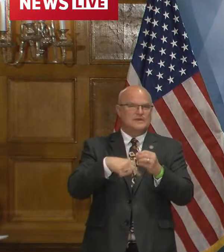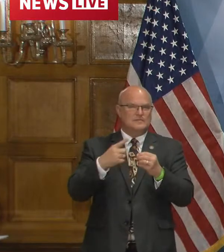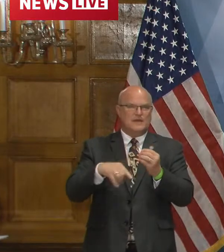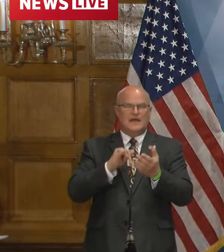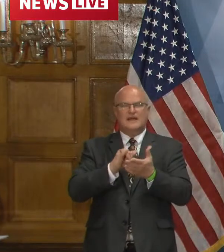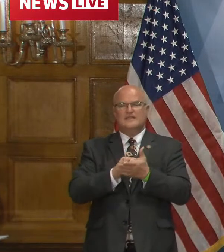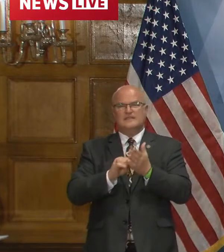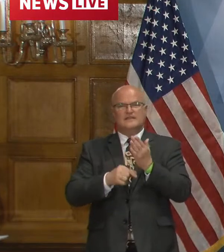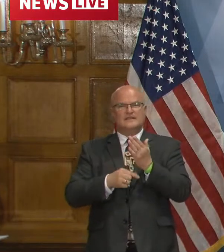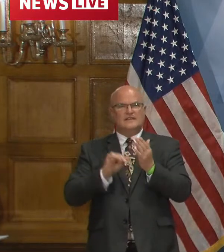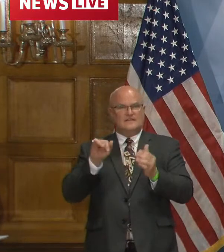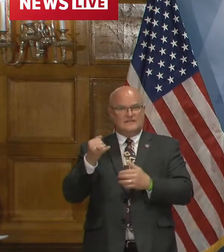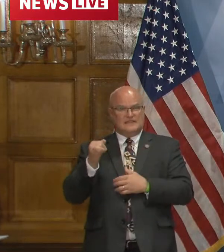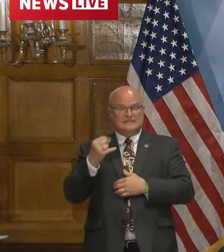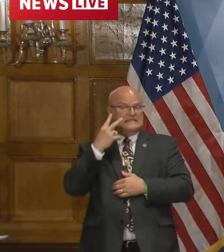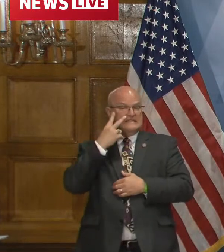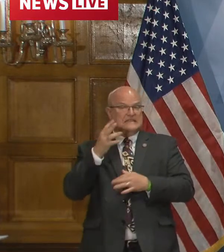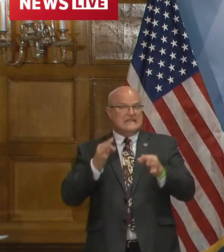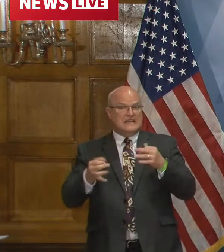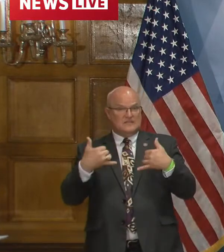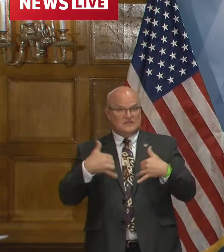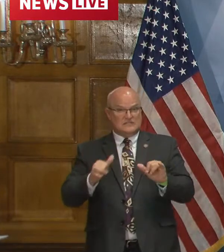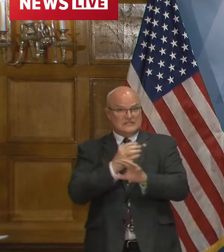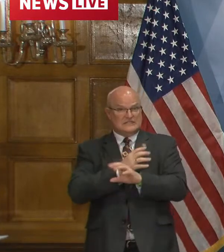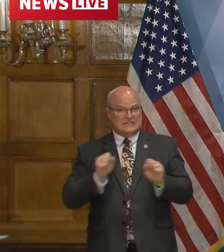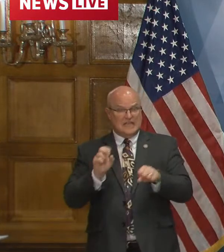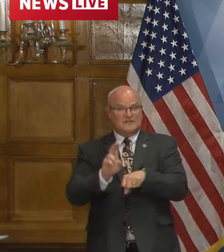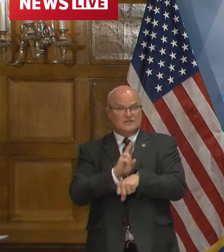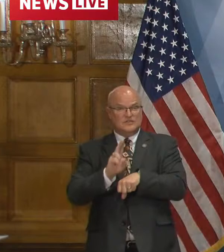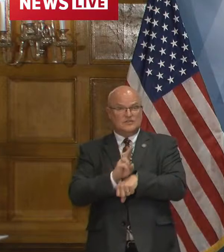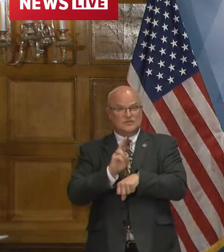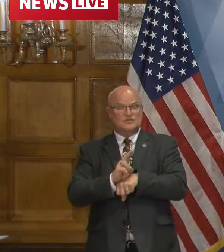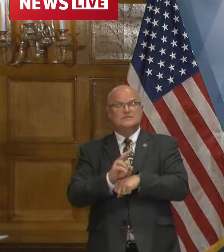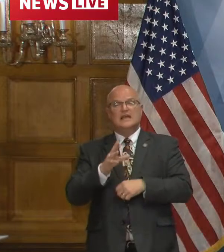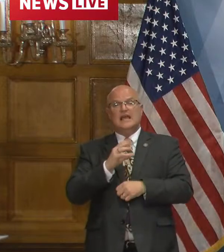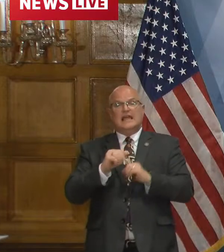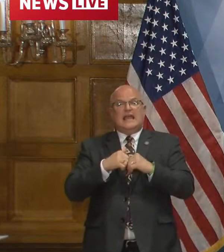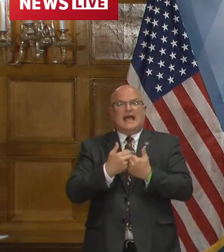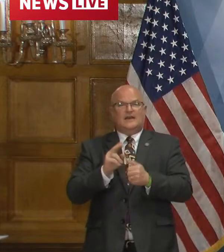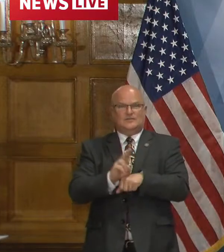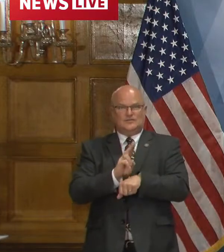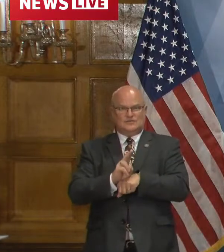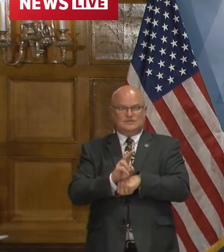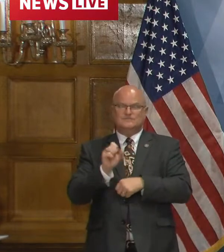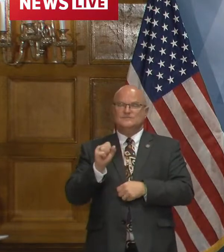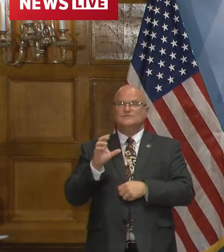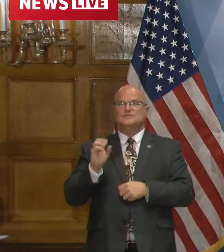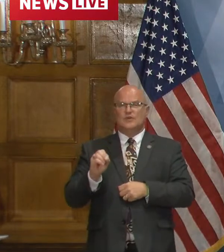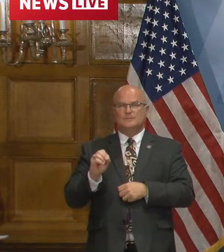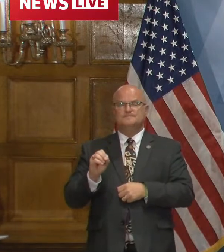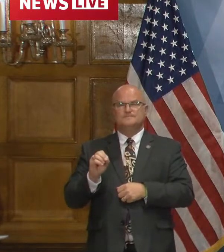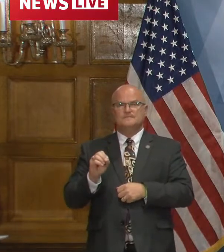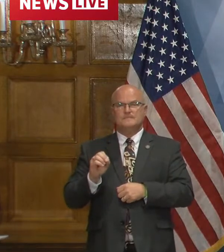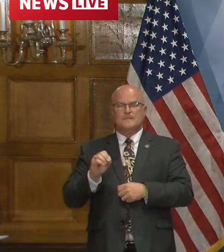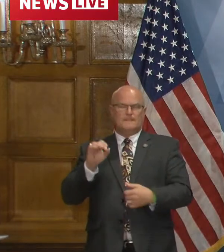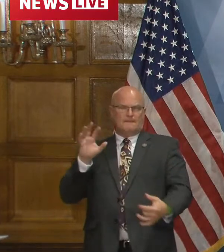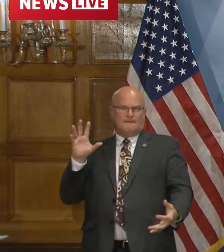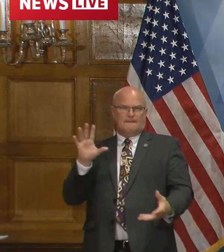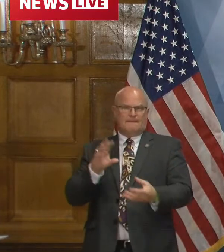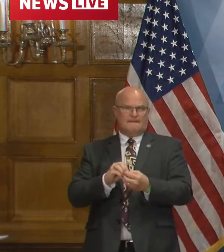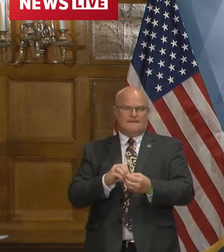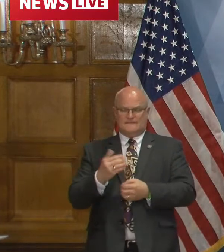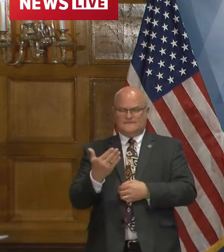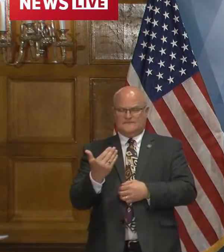on these vaccines to see if they were still safe to use and how to use them. So a total of